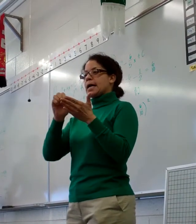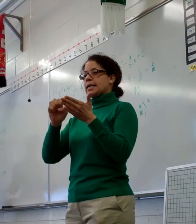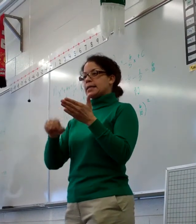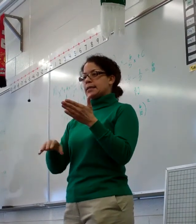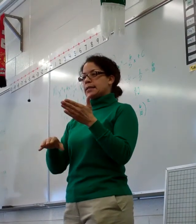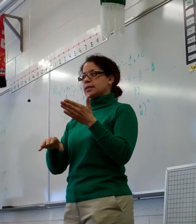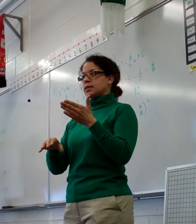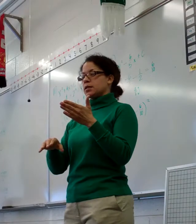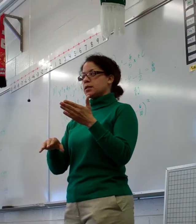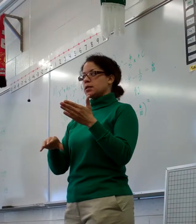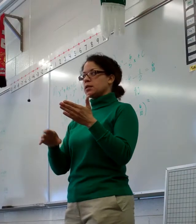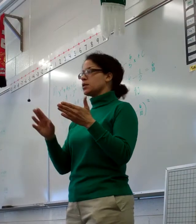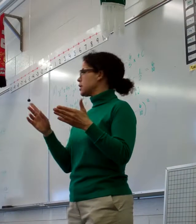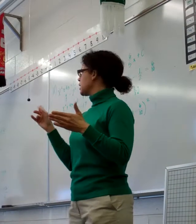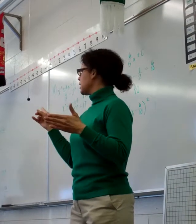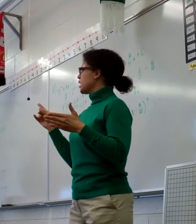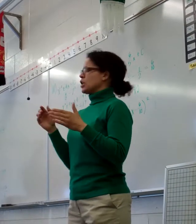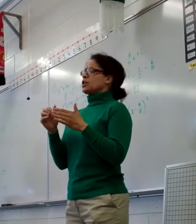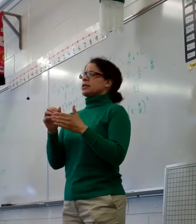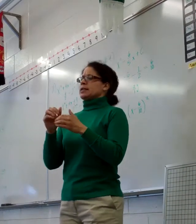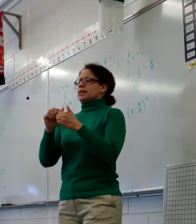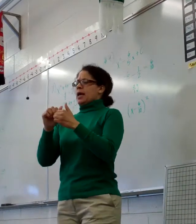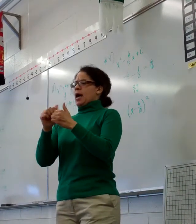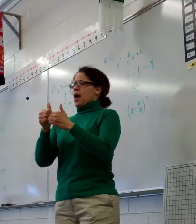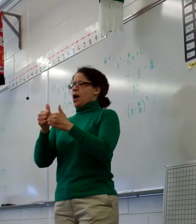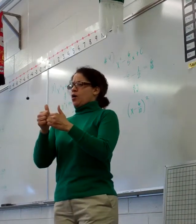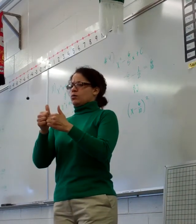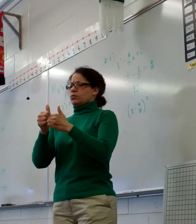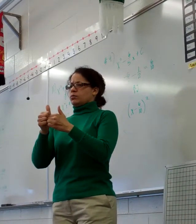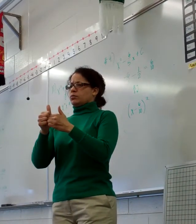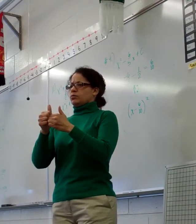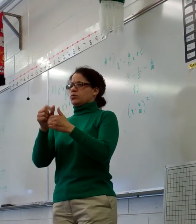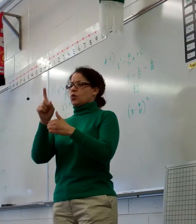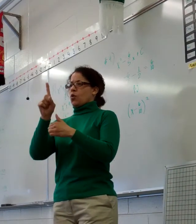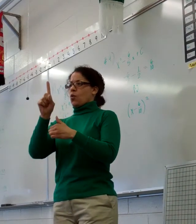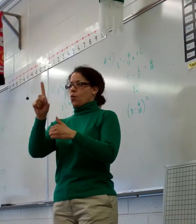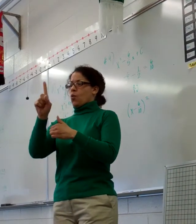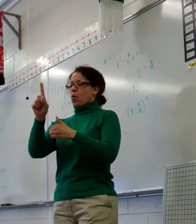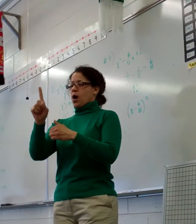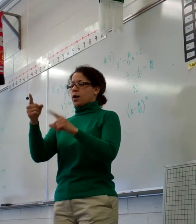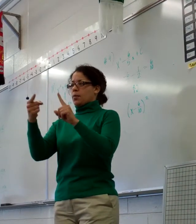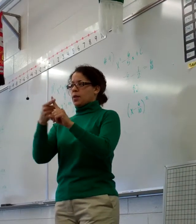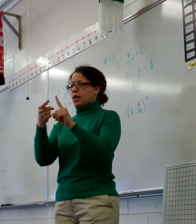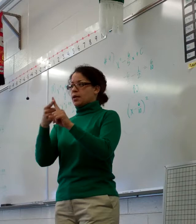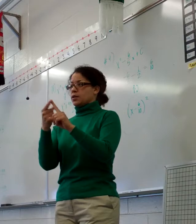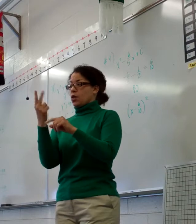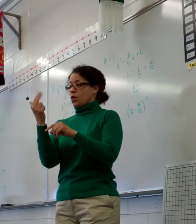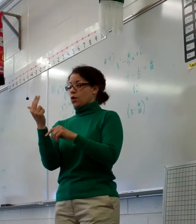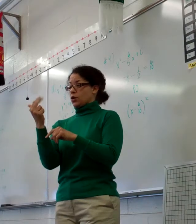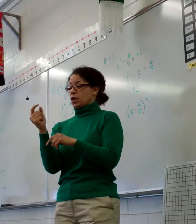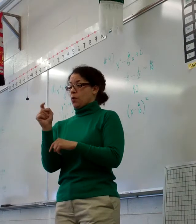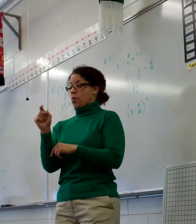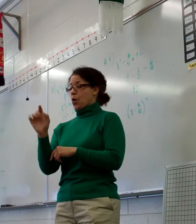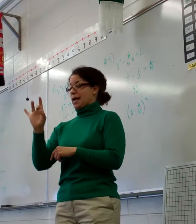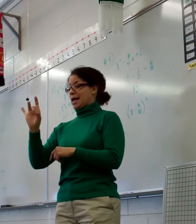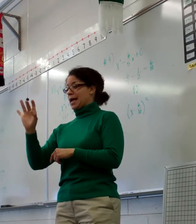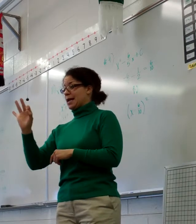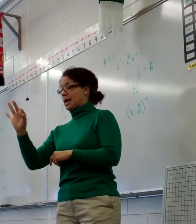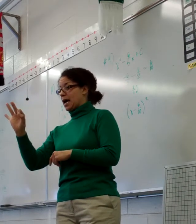And here's how you want to enter it in your calculator. You want to do 1 plus 13.89, press enter, and